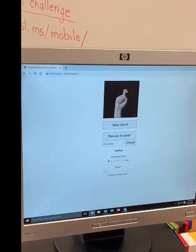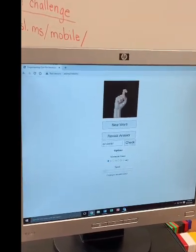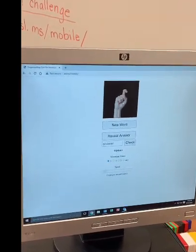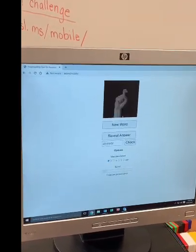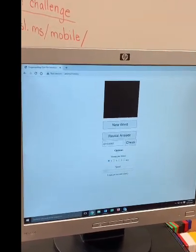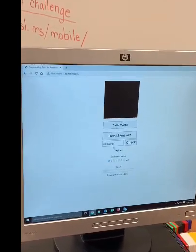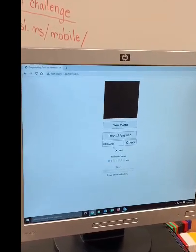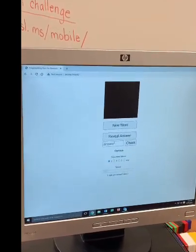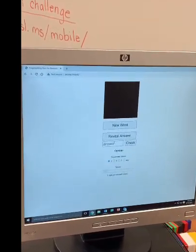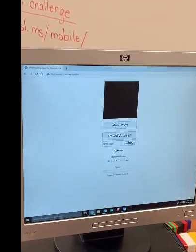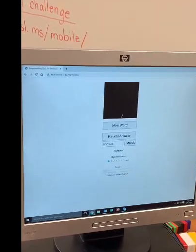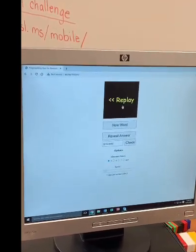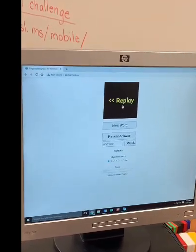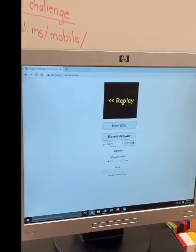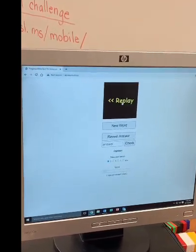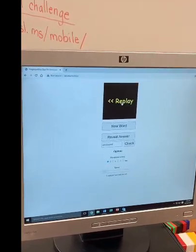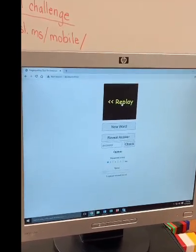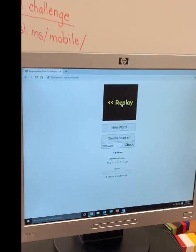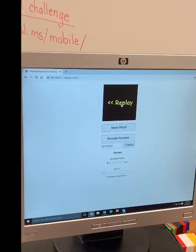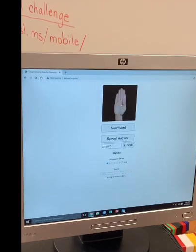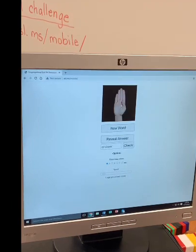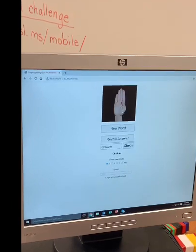B-O-X. Think about what that spells.